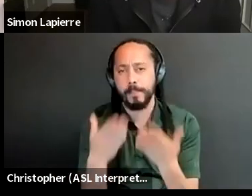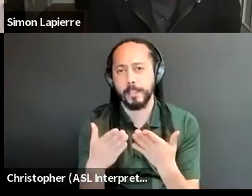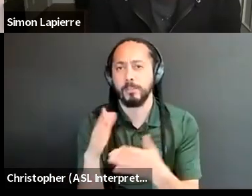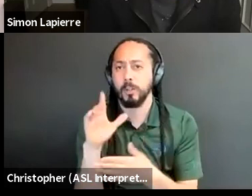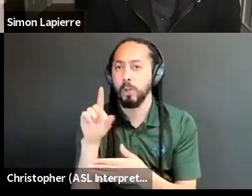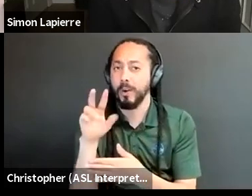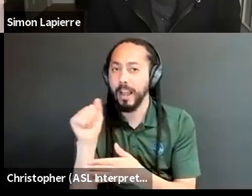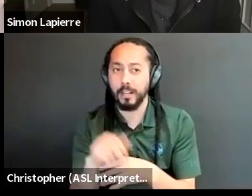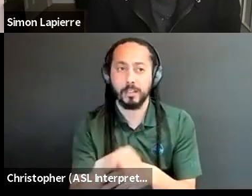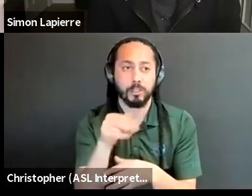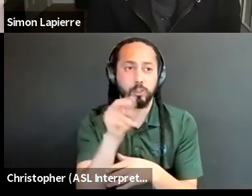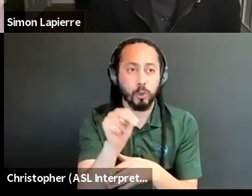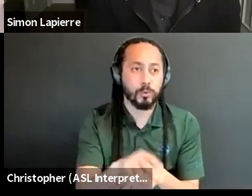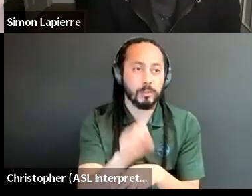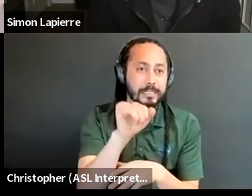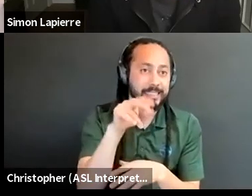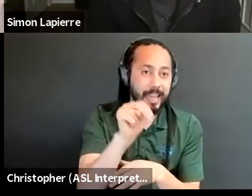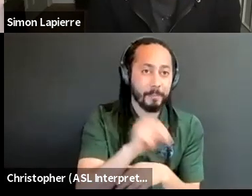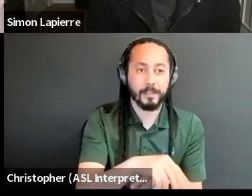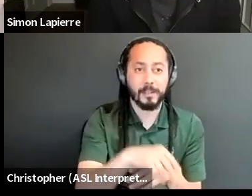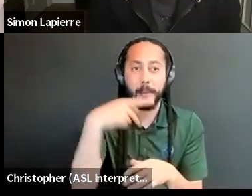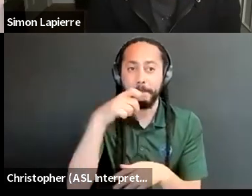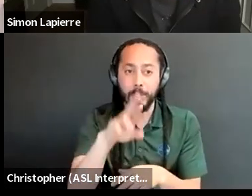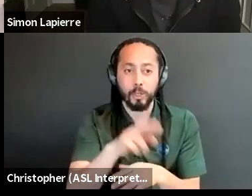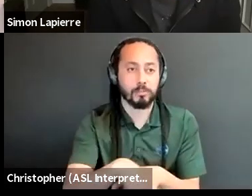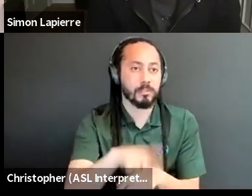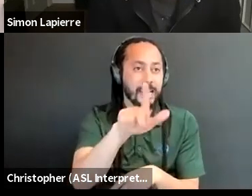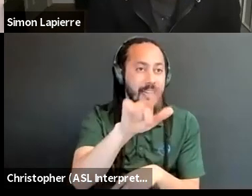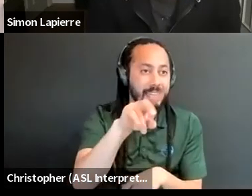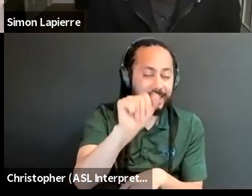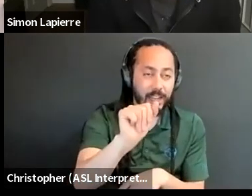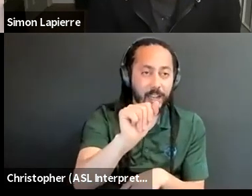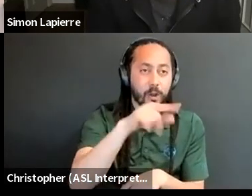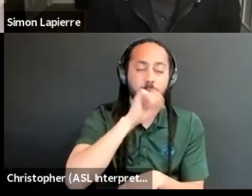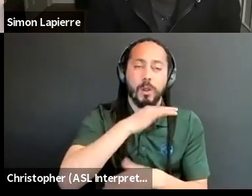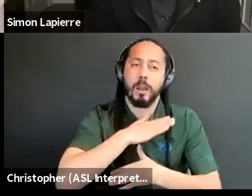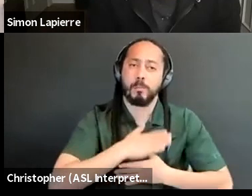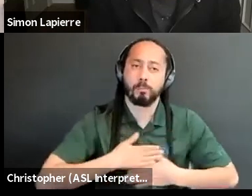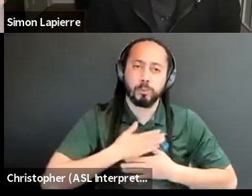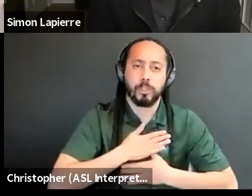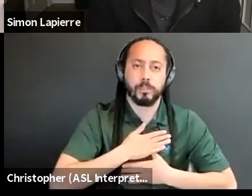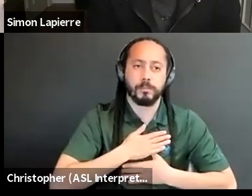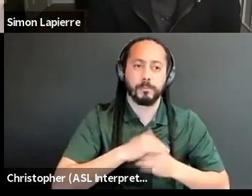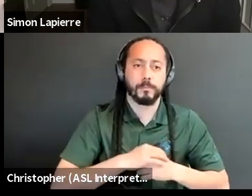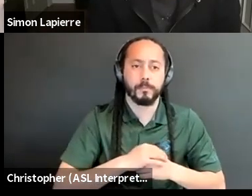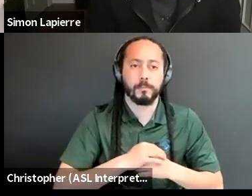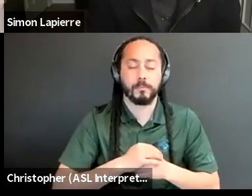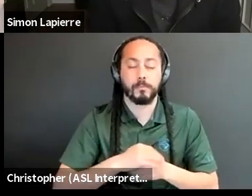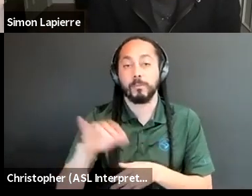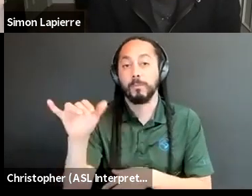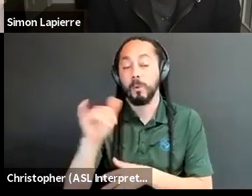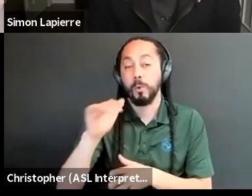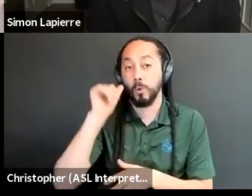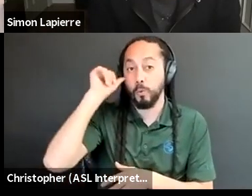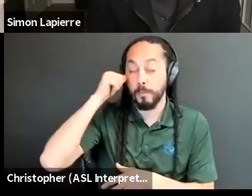Simon, Peter, Linda, we're truly appreciative. We also wanted to remind everybody that